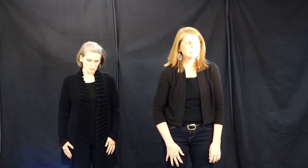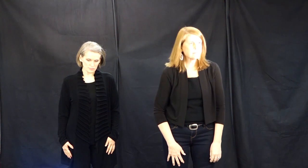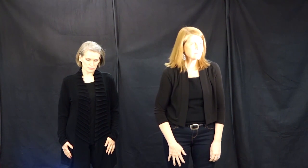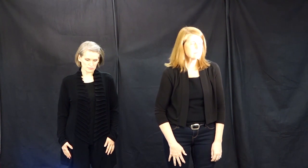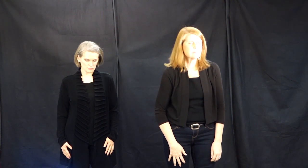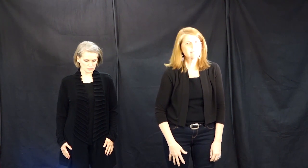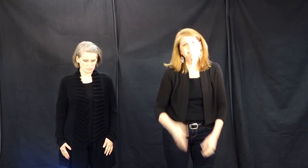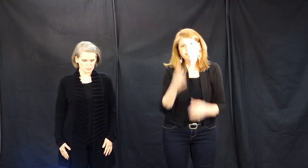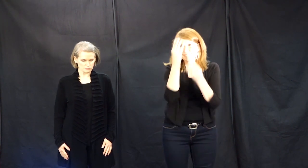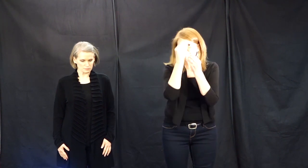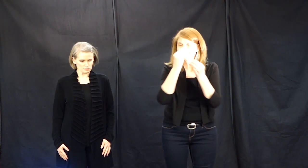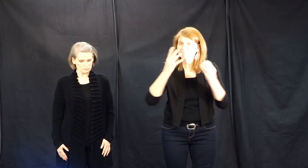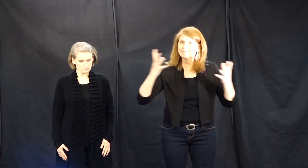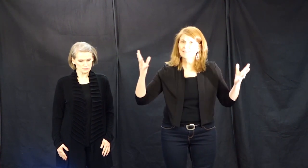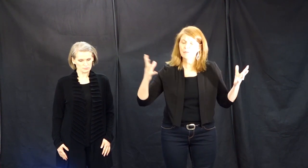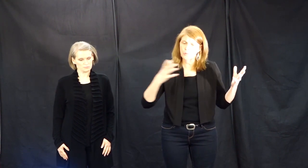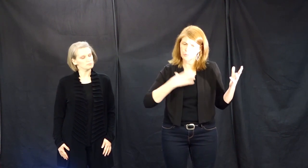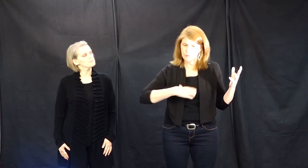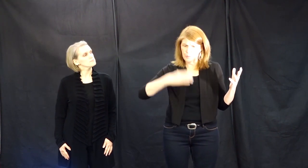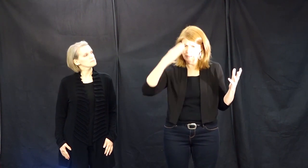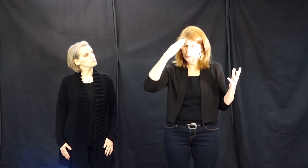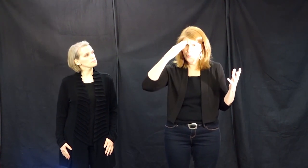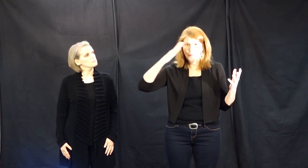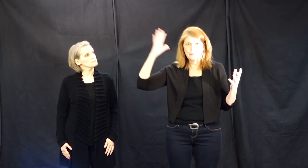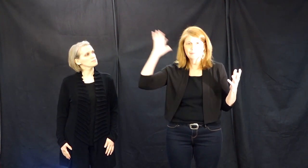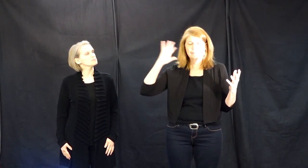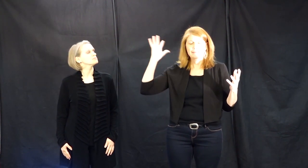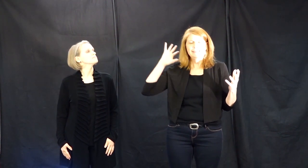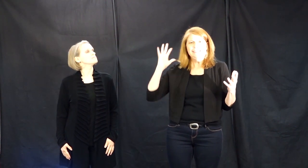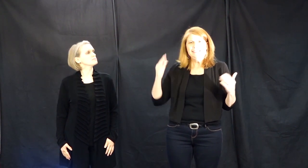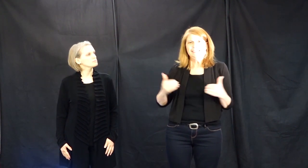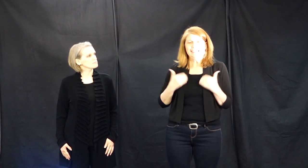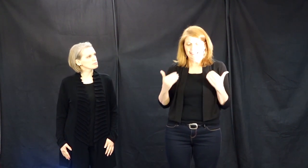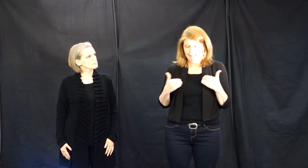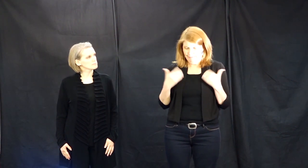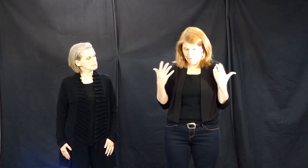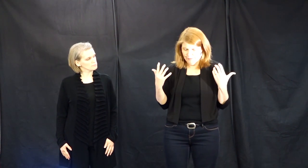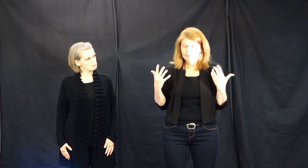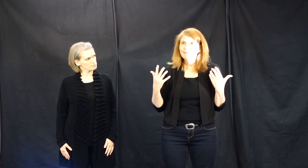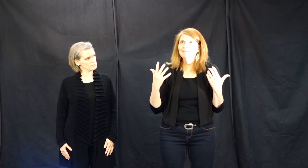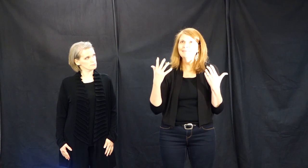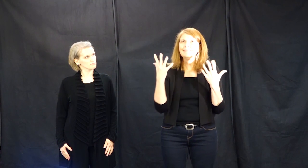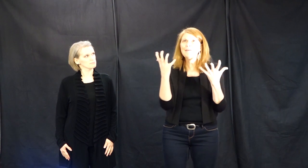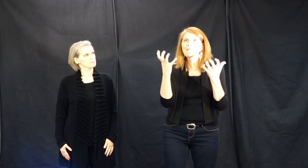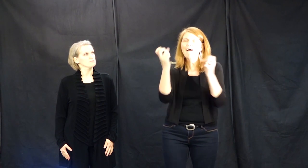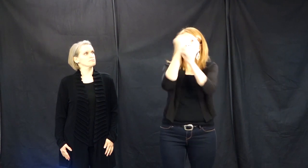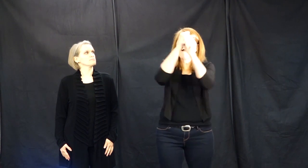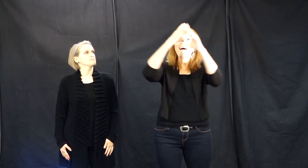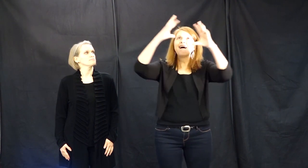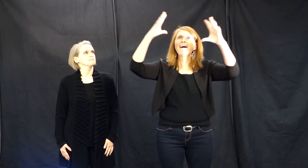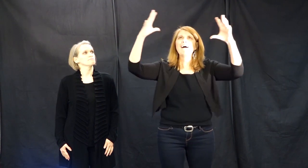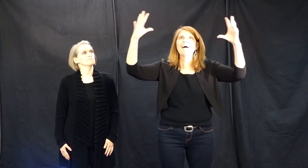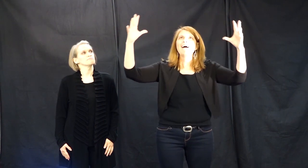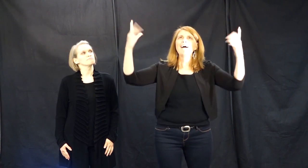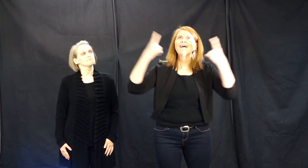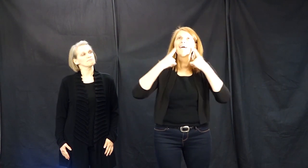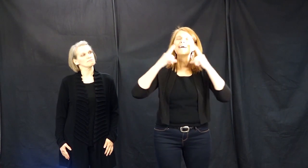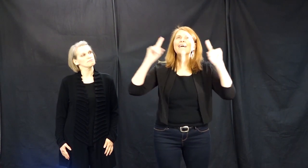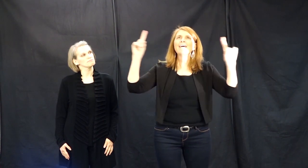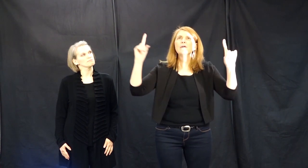Let me tell you what I wish I'd known when I was young and dreamed of glory. You have no